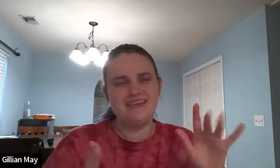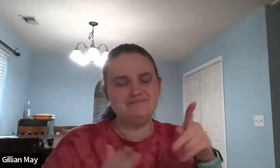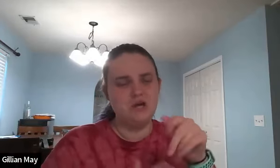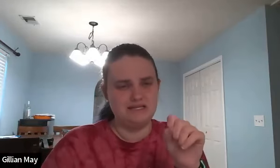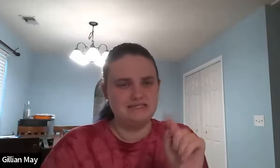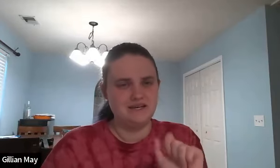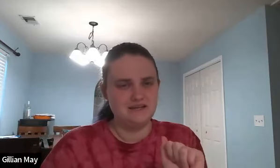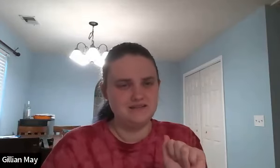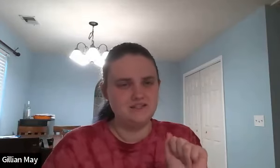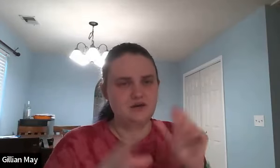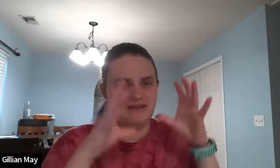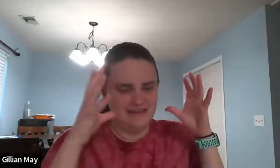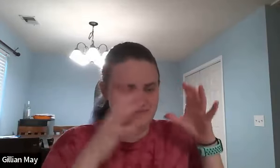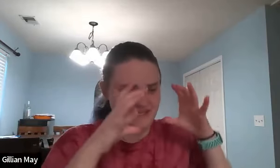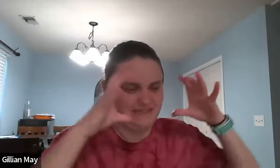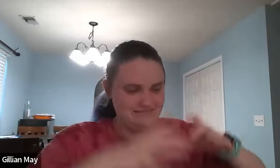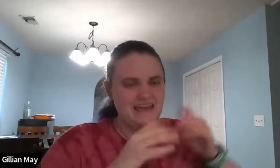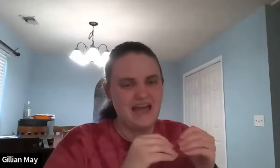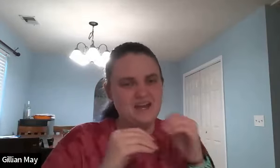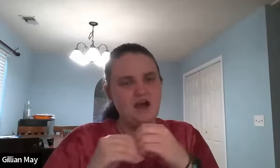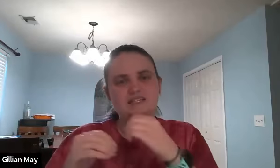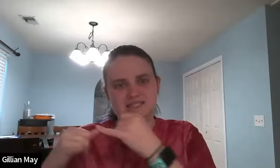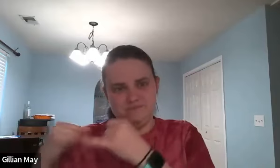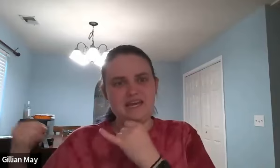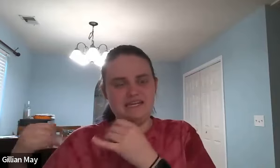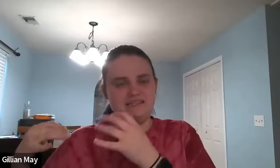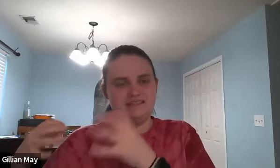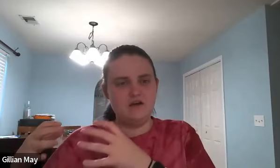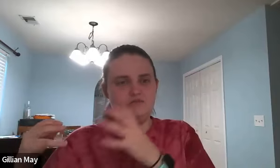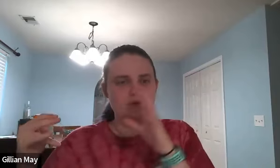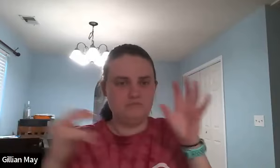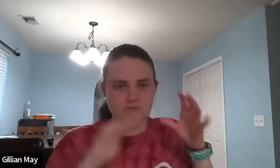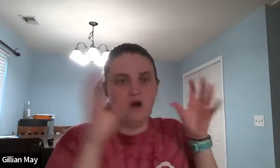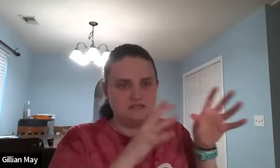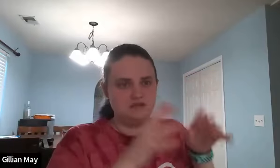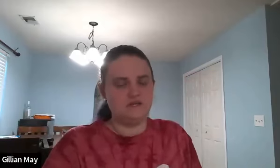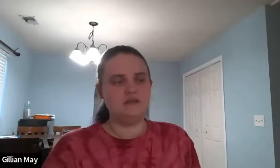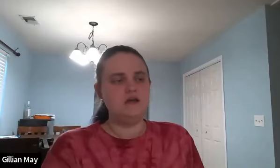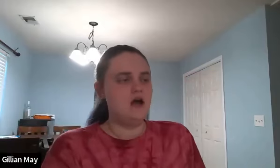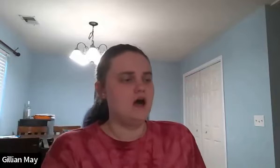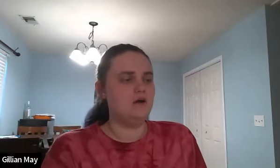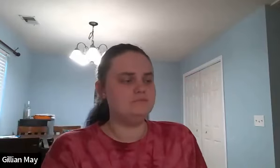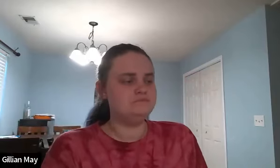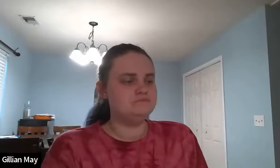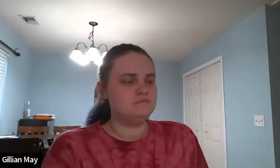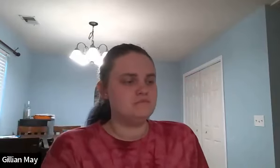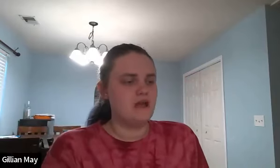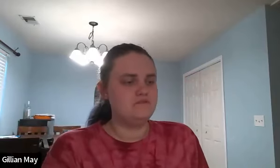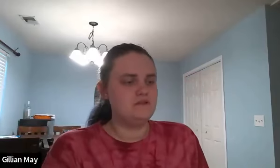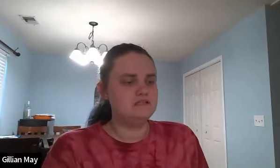meant pasta, like, I mean that, not spaghetti itself, but the pasta of it. I feel like